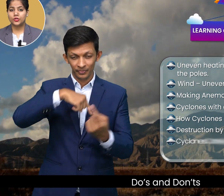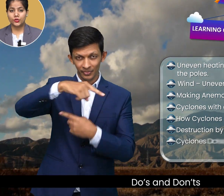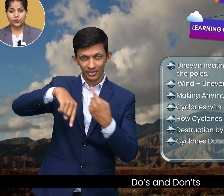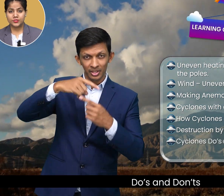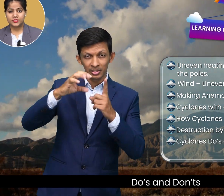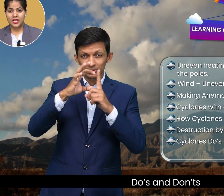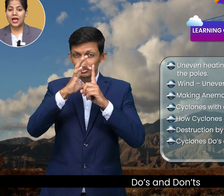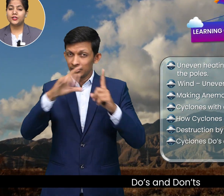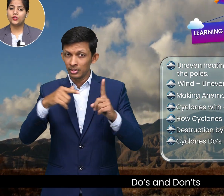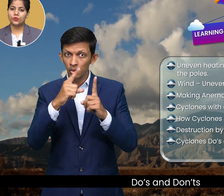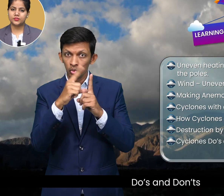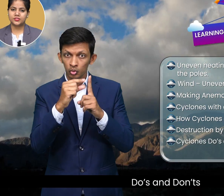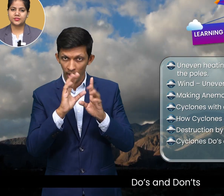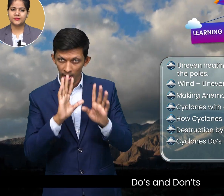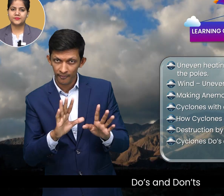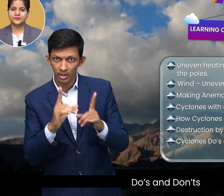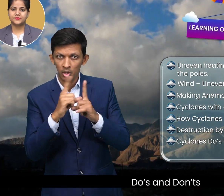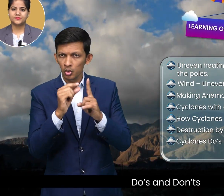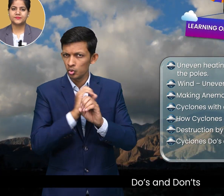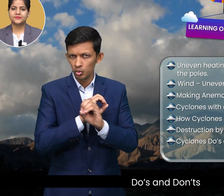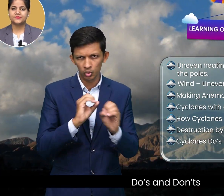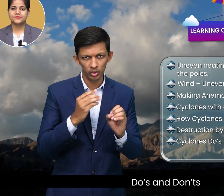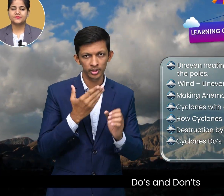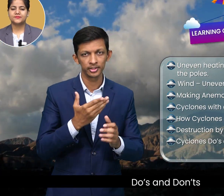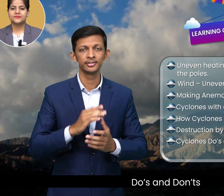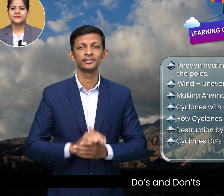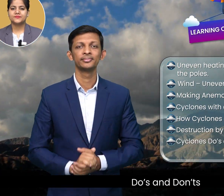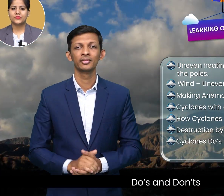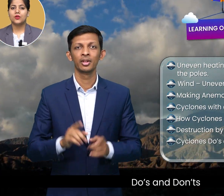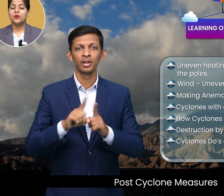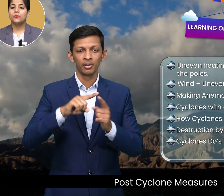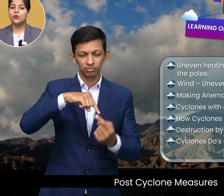Cyclones, do's and don'ts.